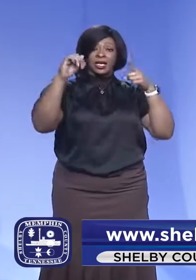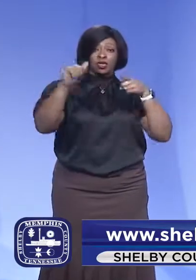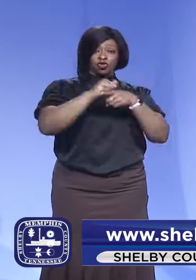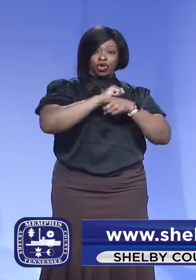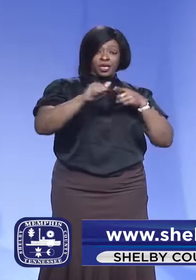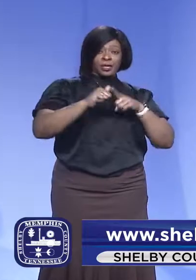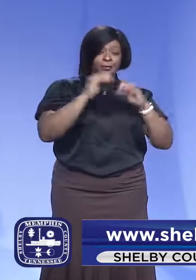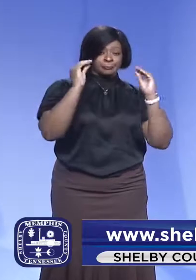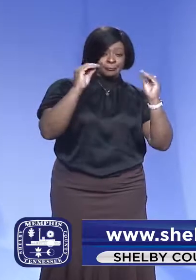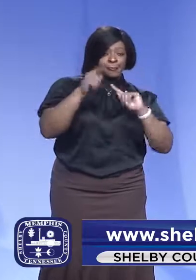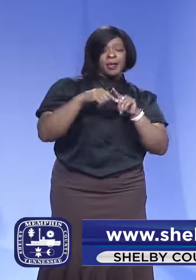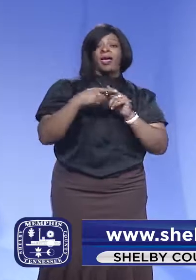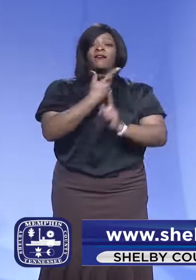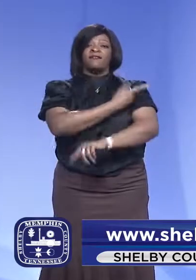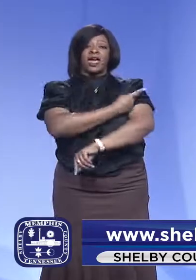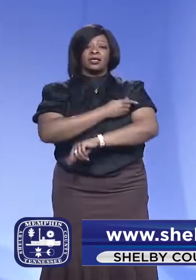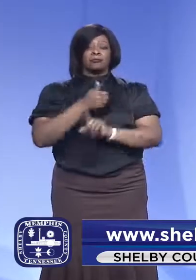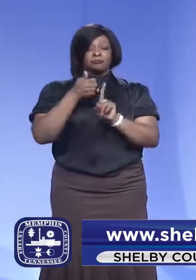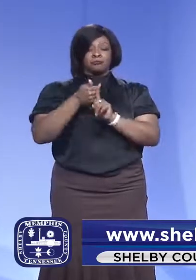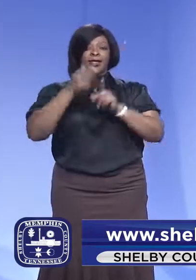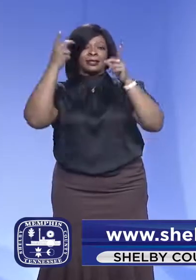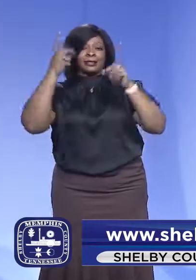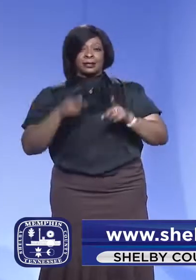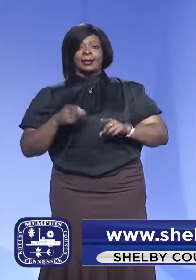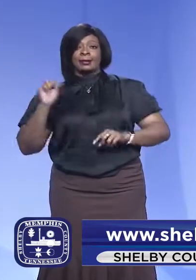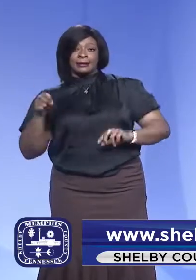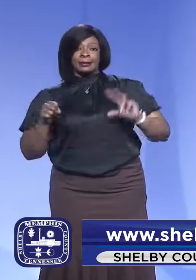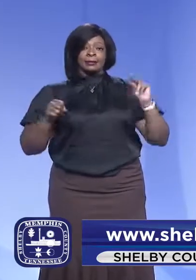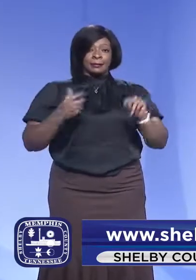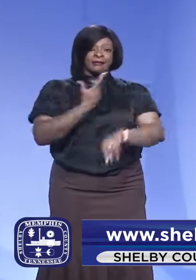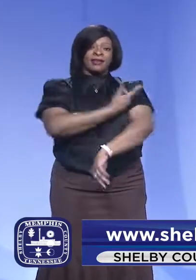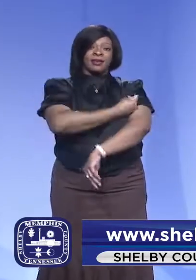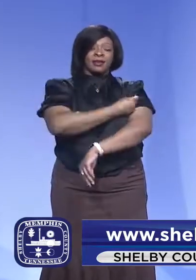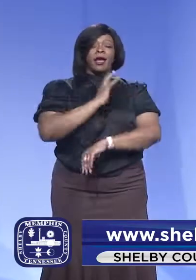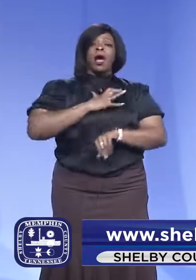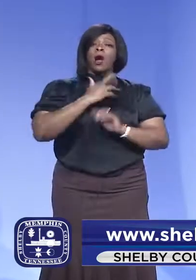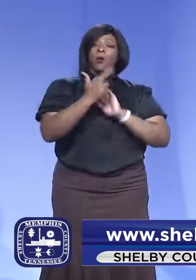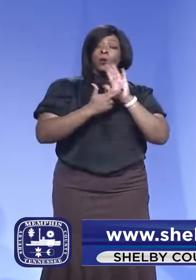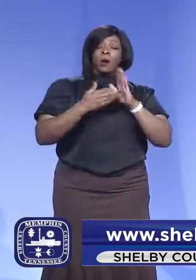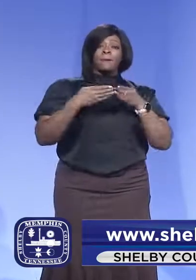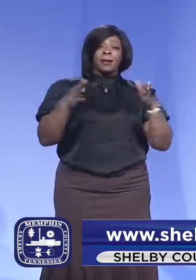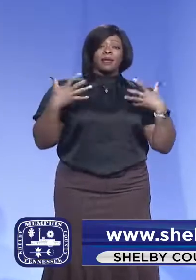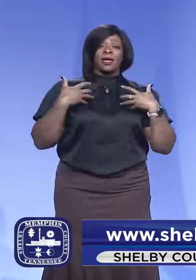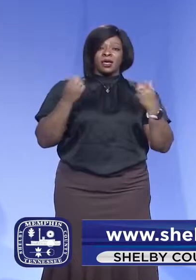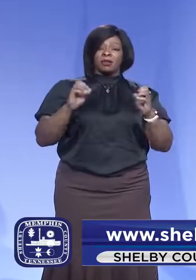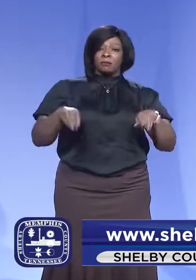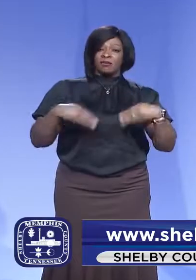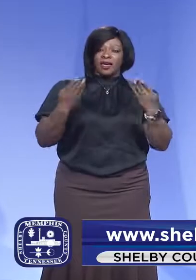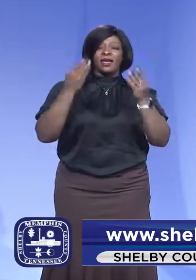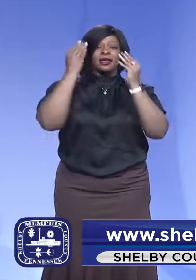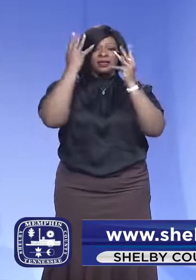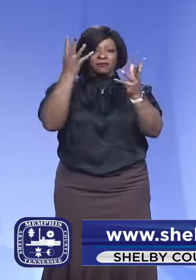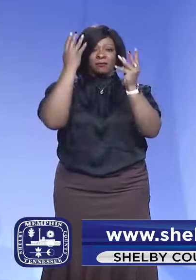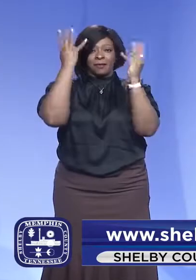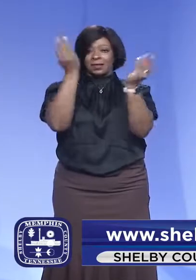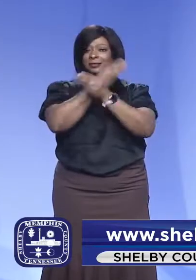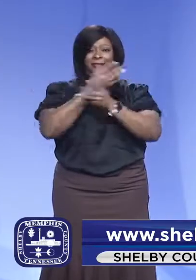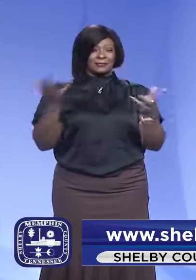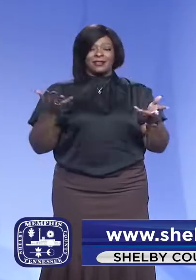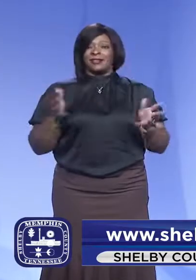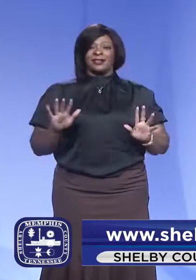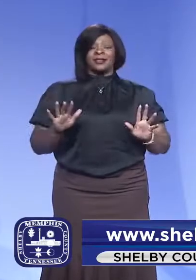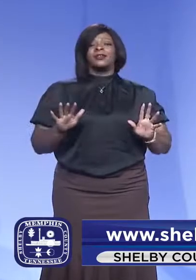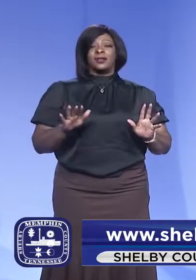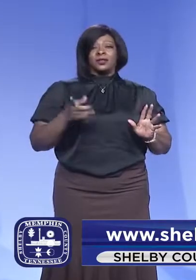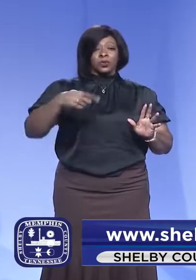the vaccine so they can make an informed decision. Our role in public health is to provide information so that those